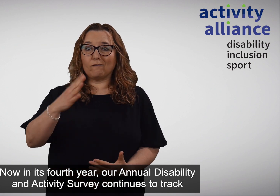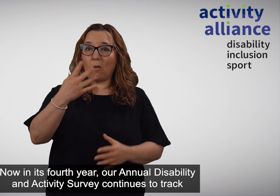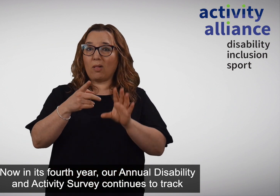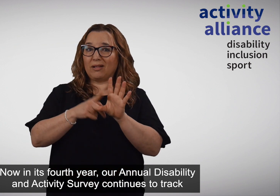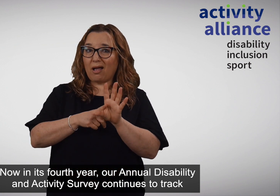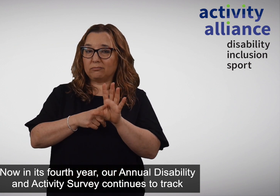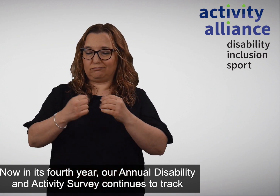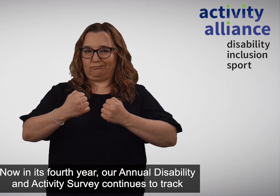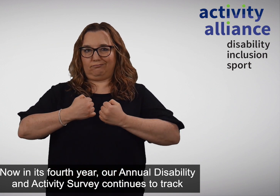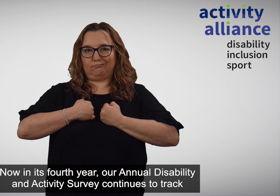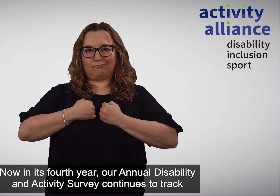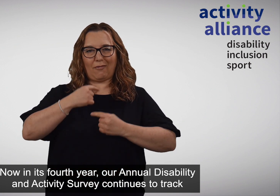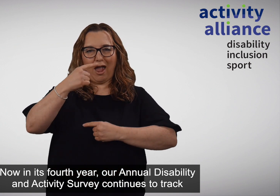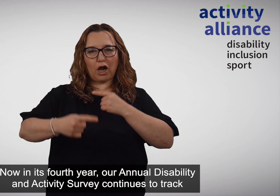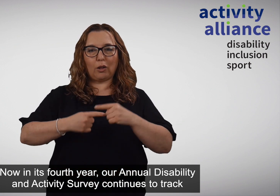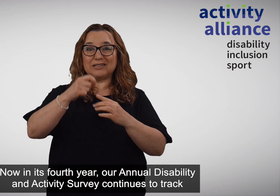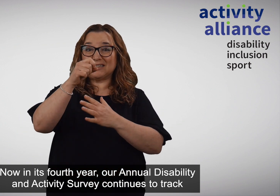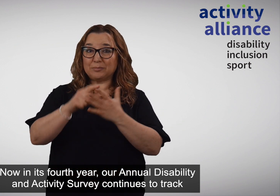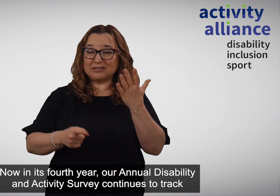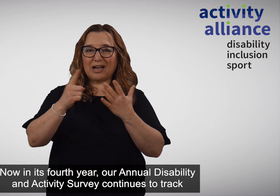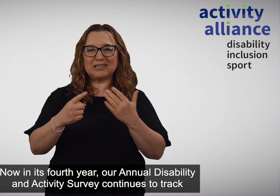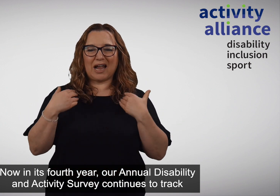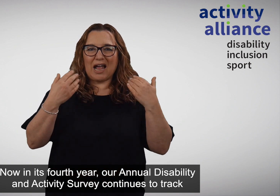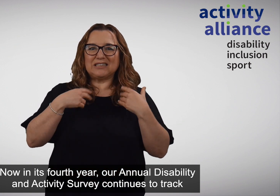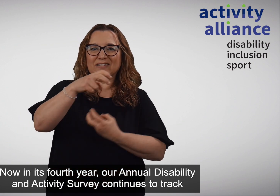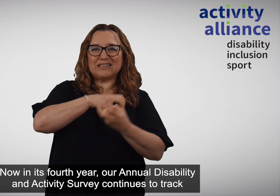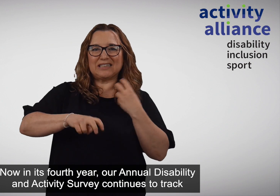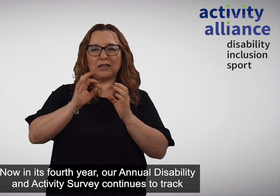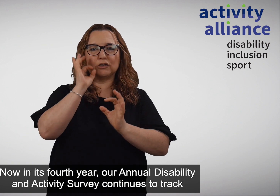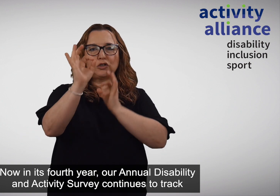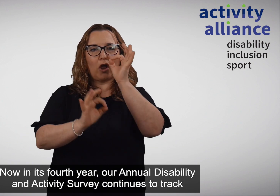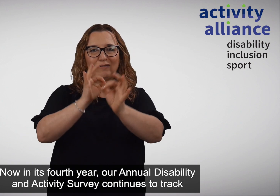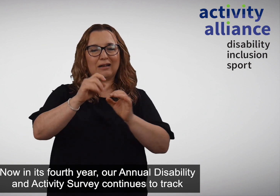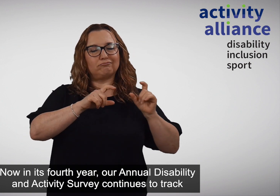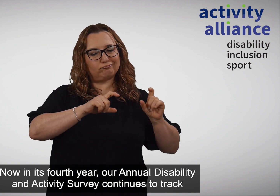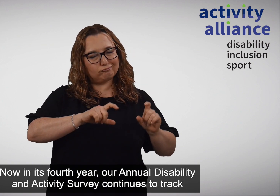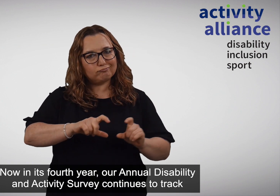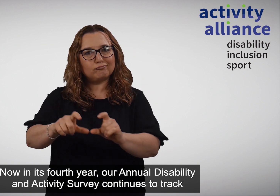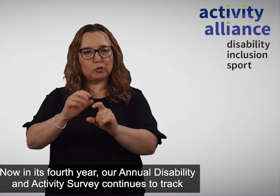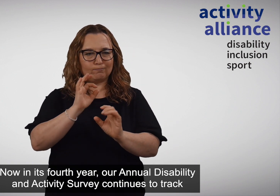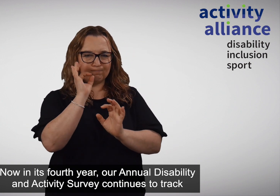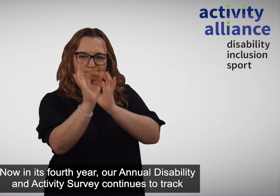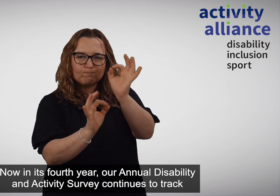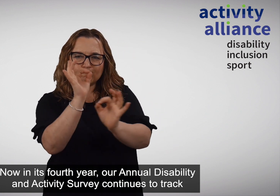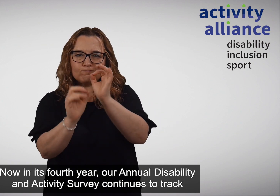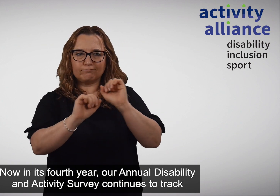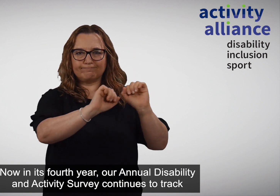Now in its fourth year, our Annual Disability and Activity Survey continues to track disabled